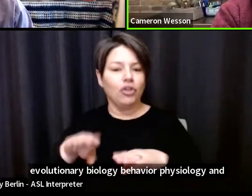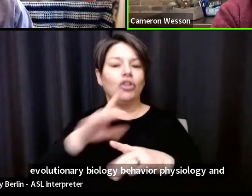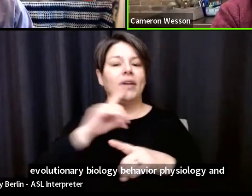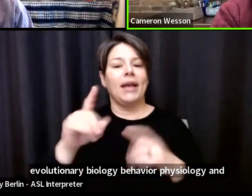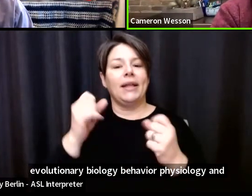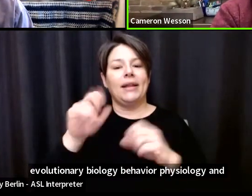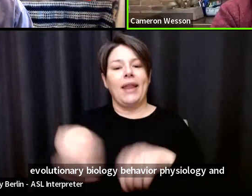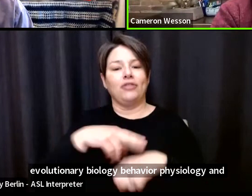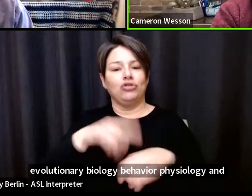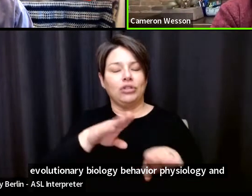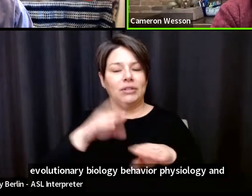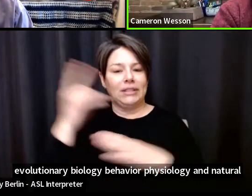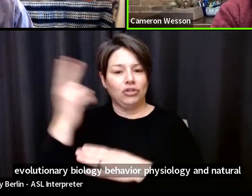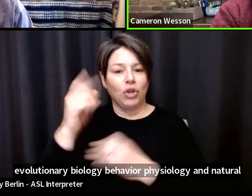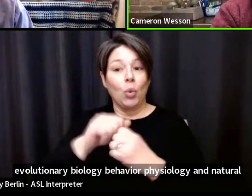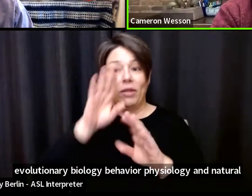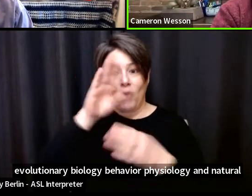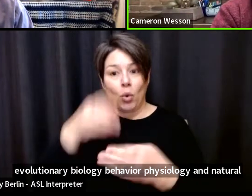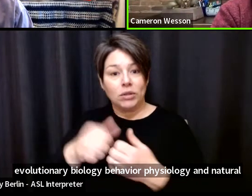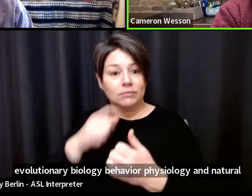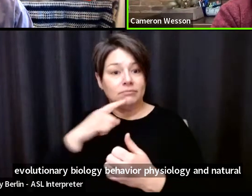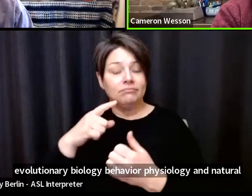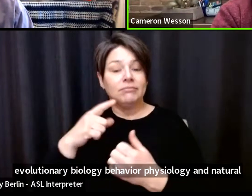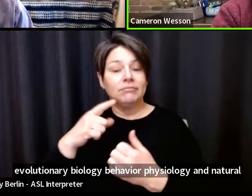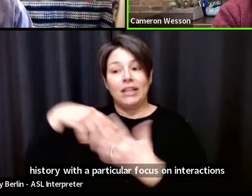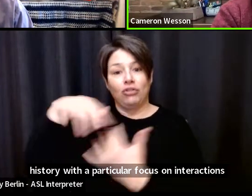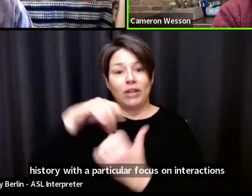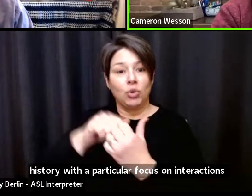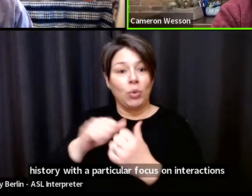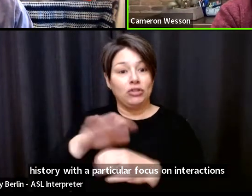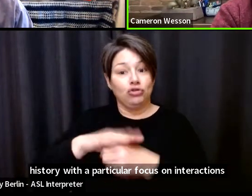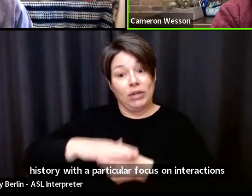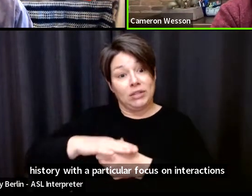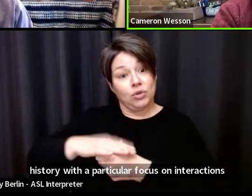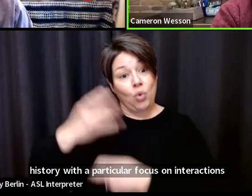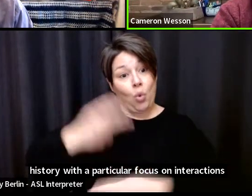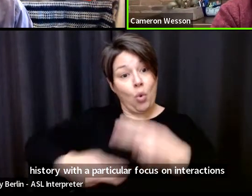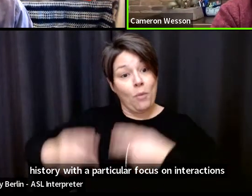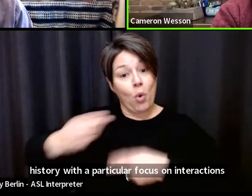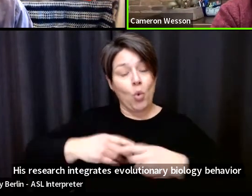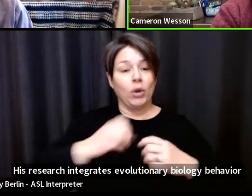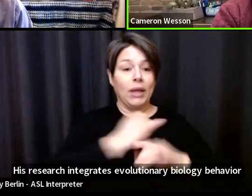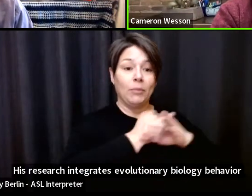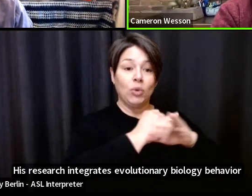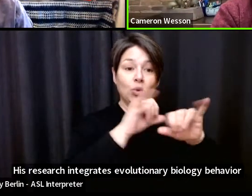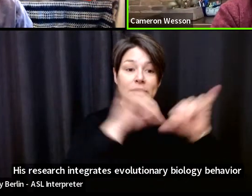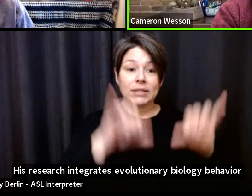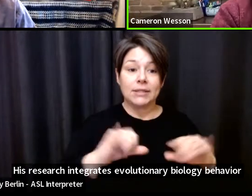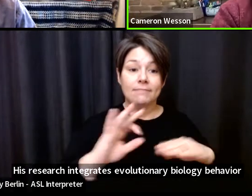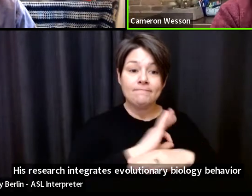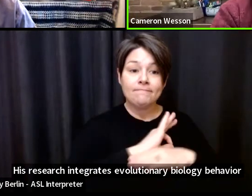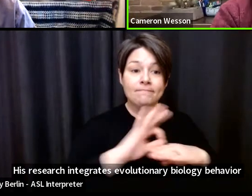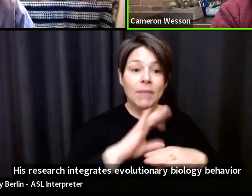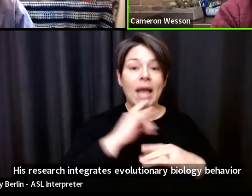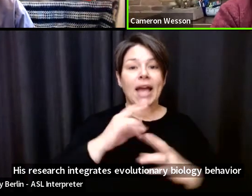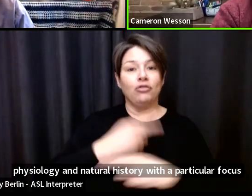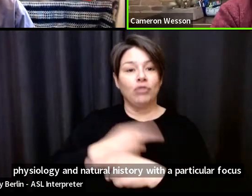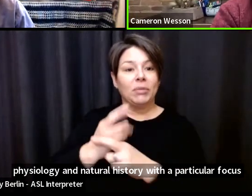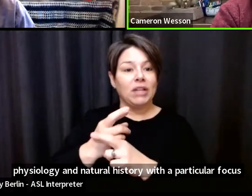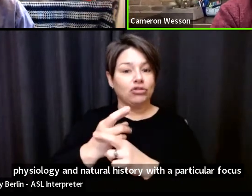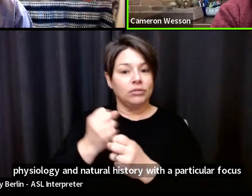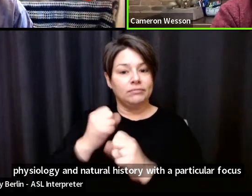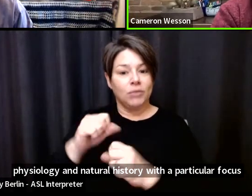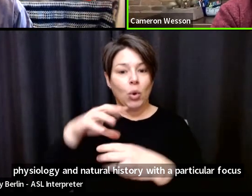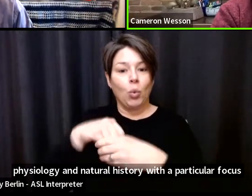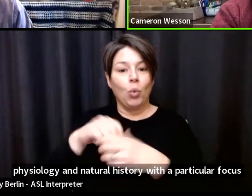history with a particular focus on interactions among stress hormone levels, immune system function, and reproductive effort in